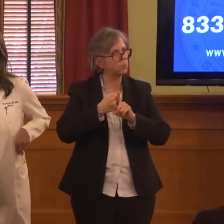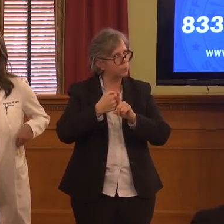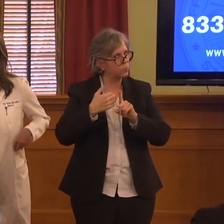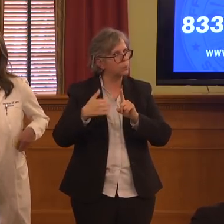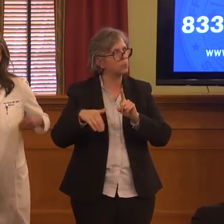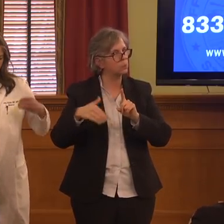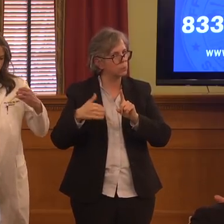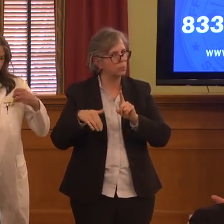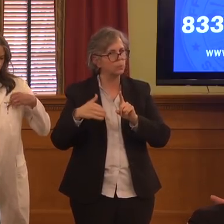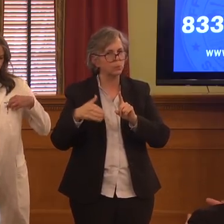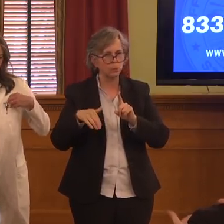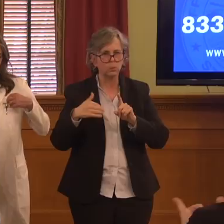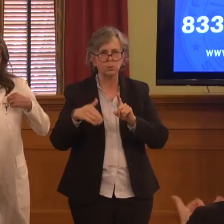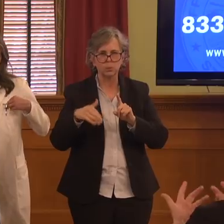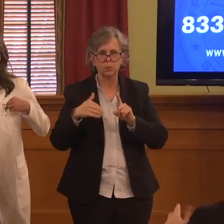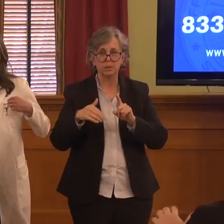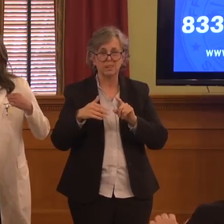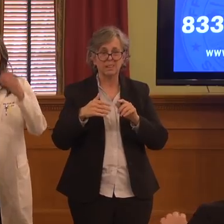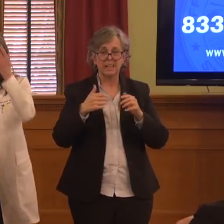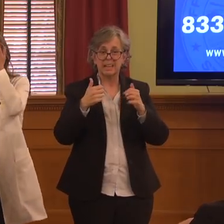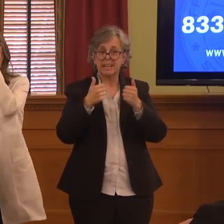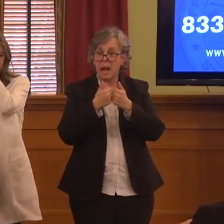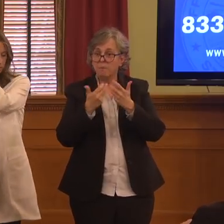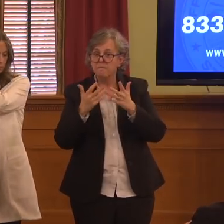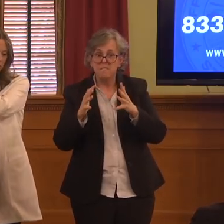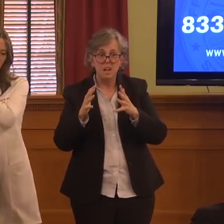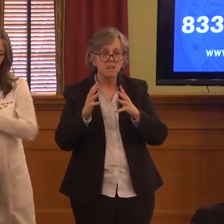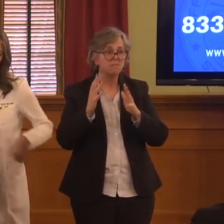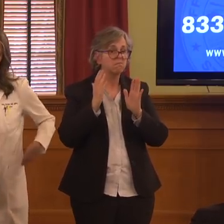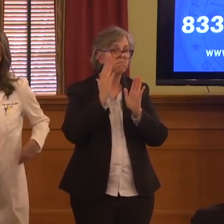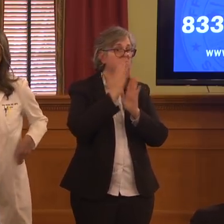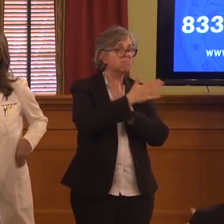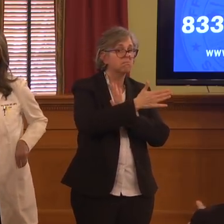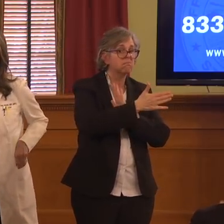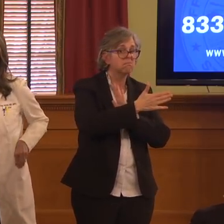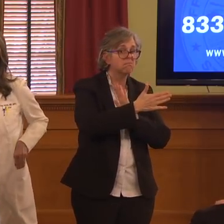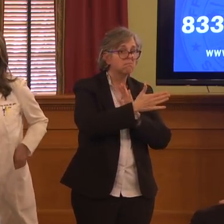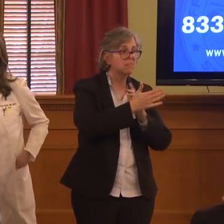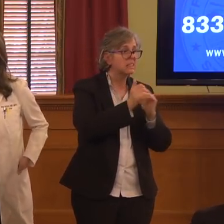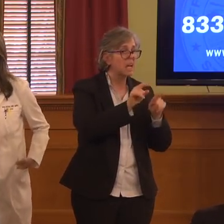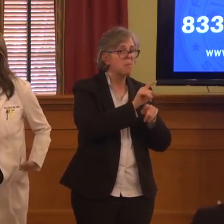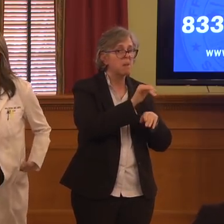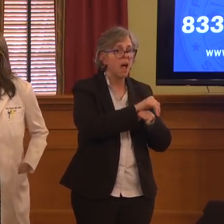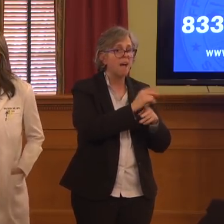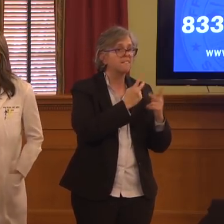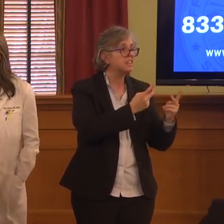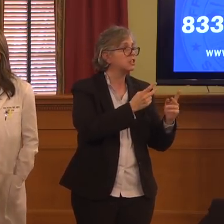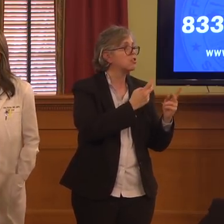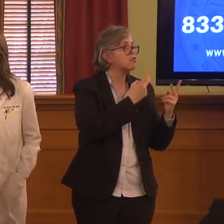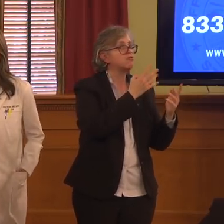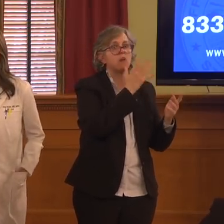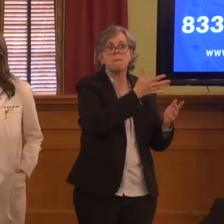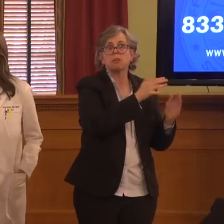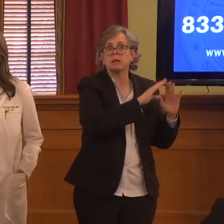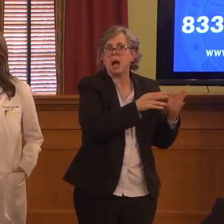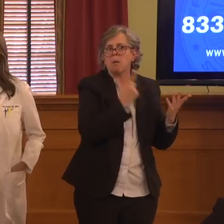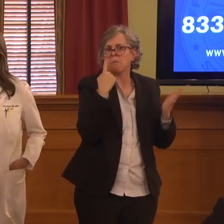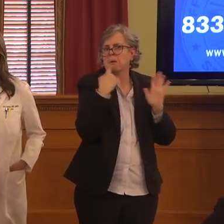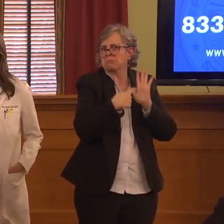He leaves, has a good time. That night decides to go visit his 85-year-old grandmother.